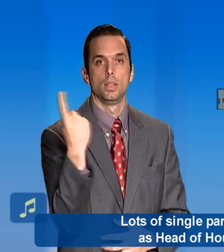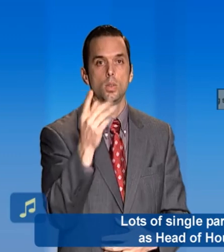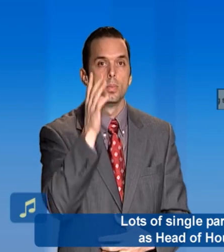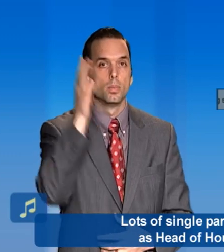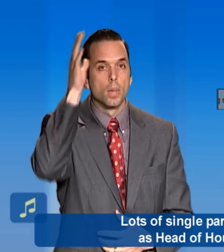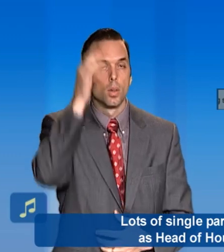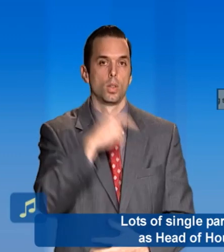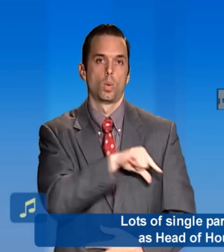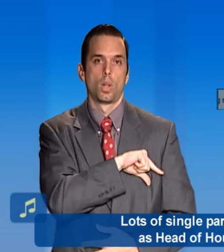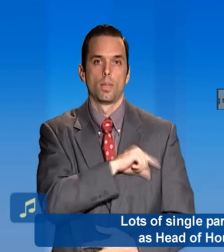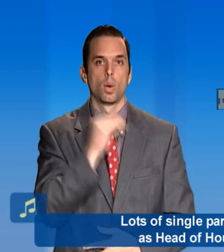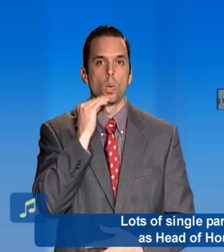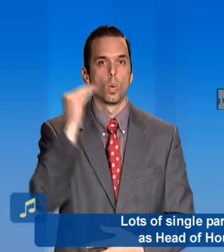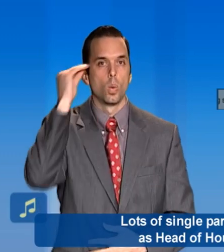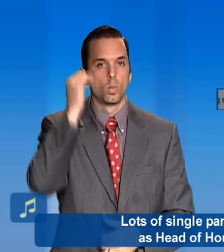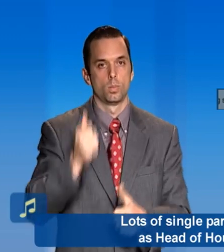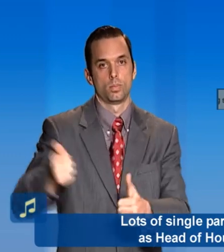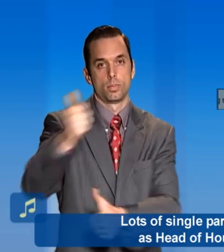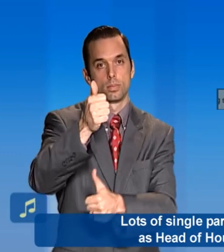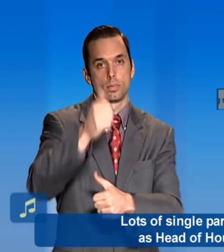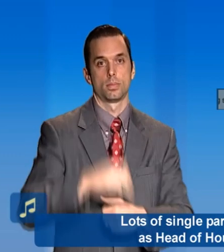Lots of single parents qualify as head of household.